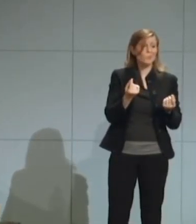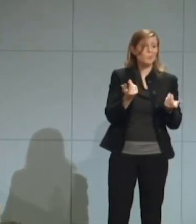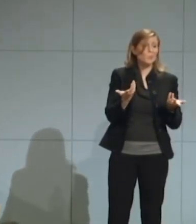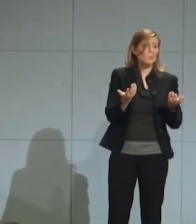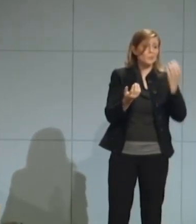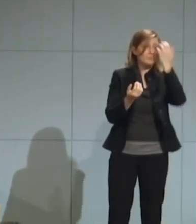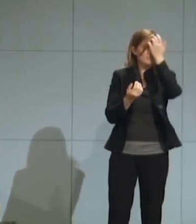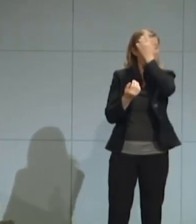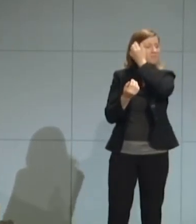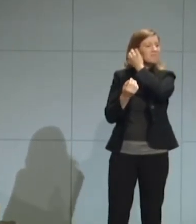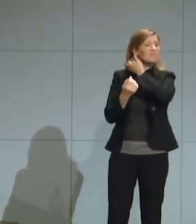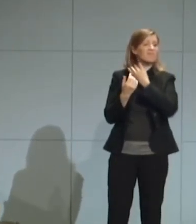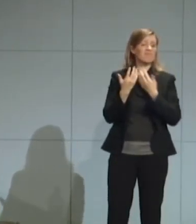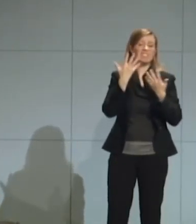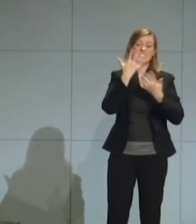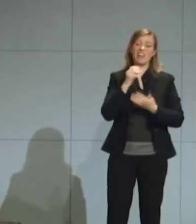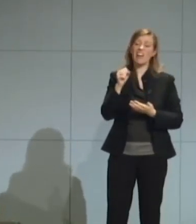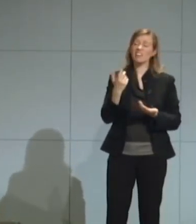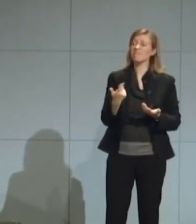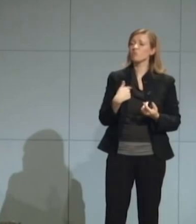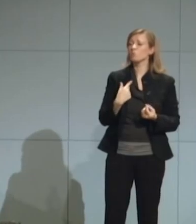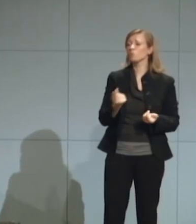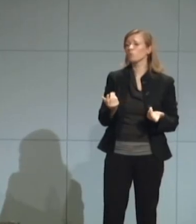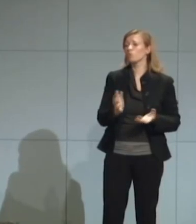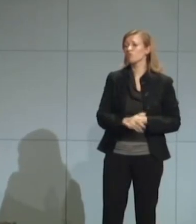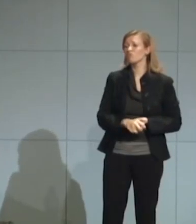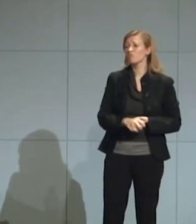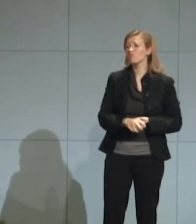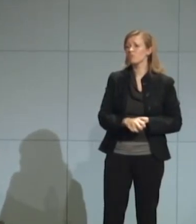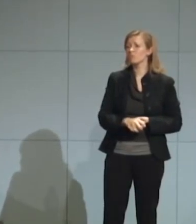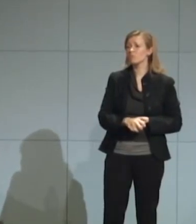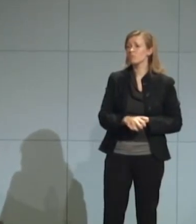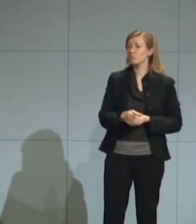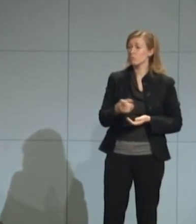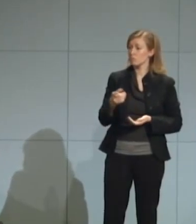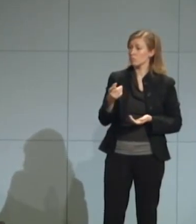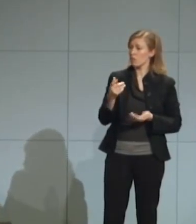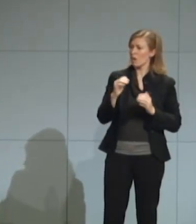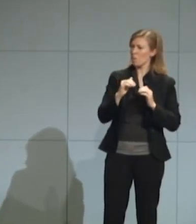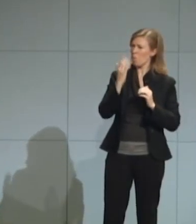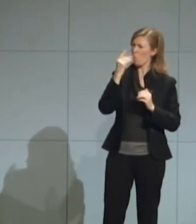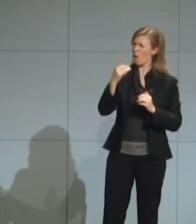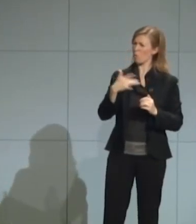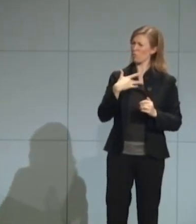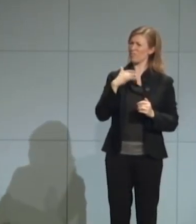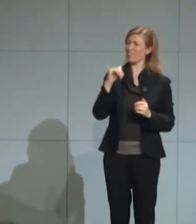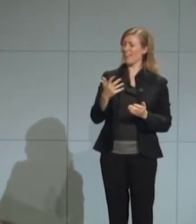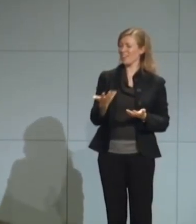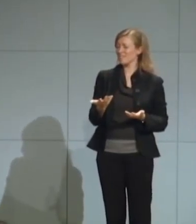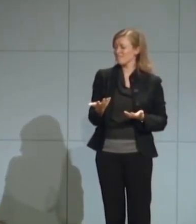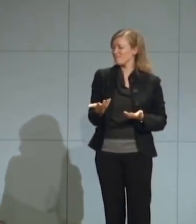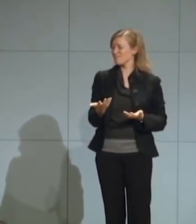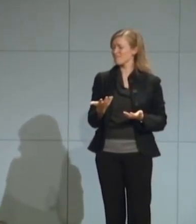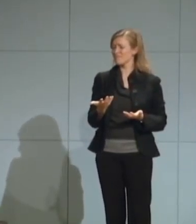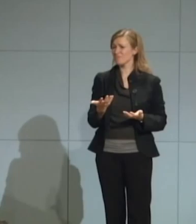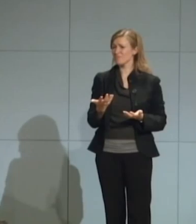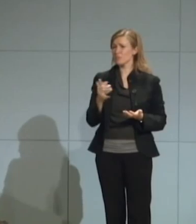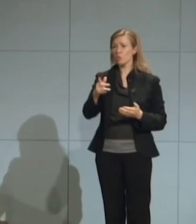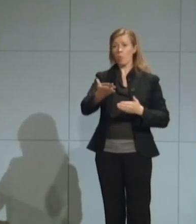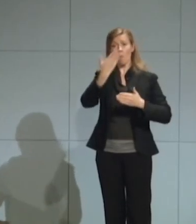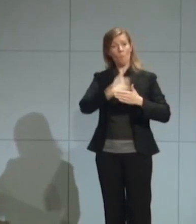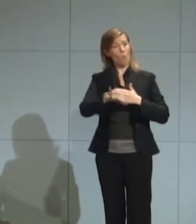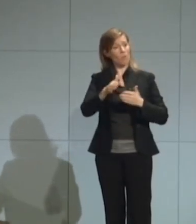those beliefs about African peoples yet. When Herodotus, who is considered the father of history by the